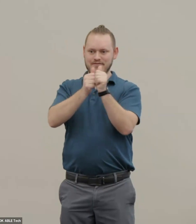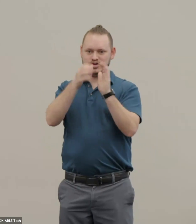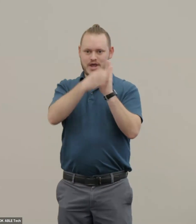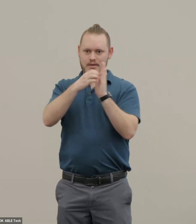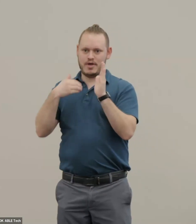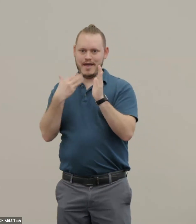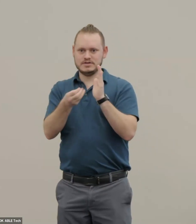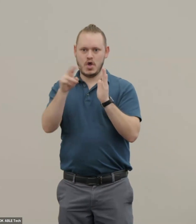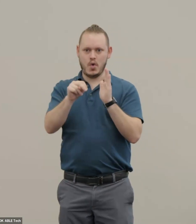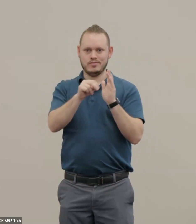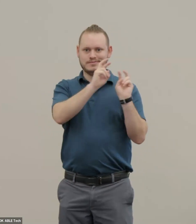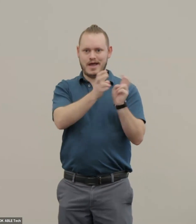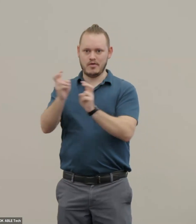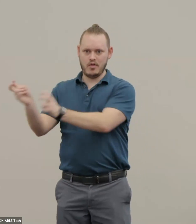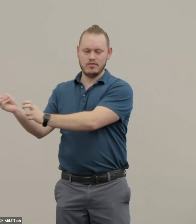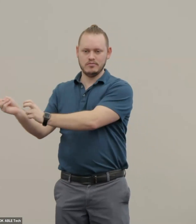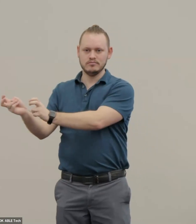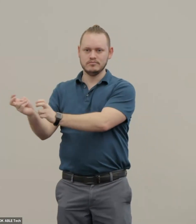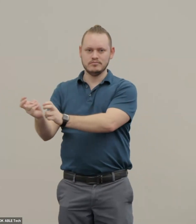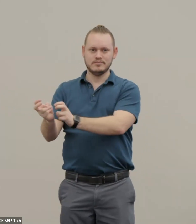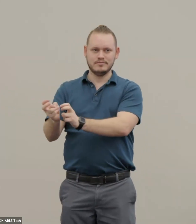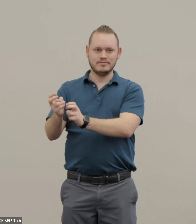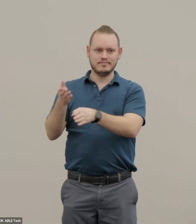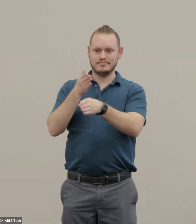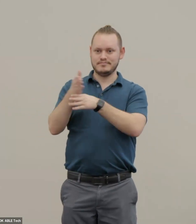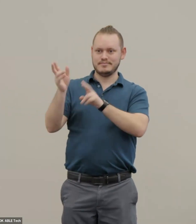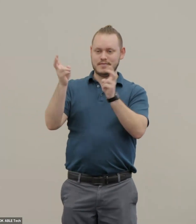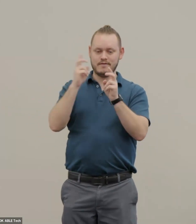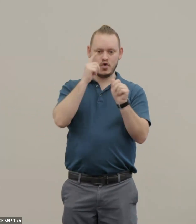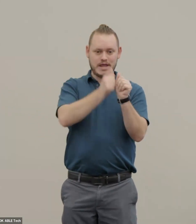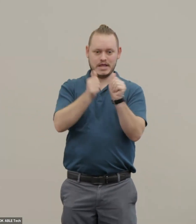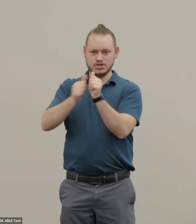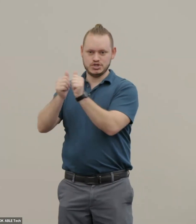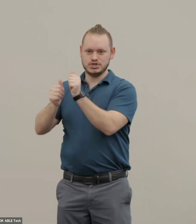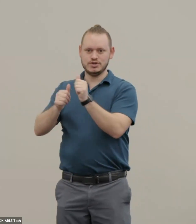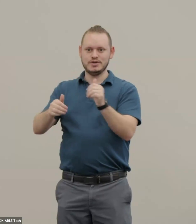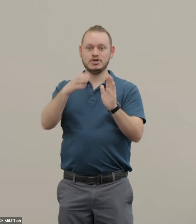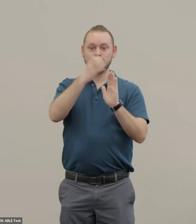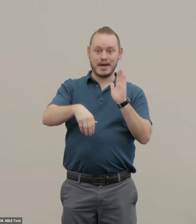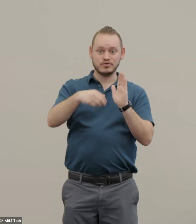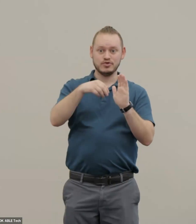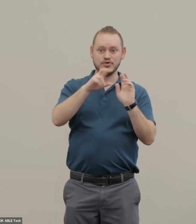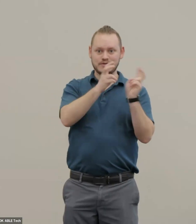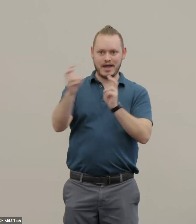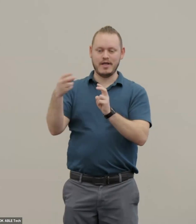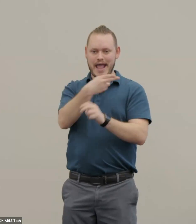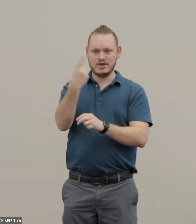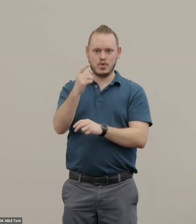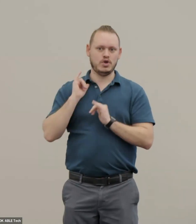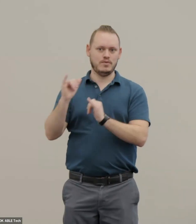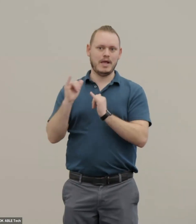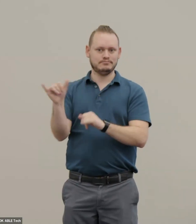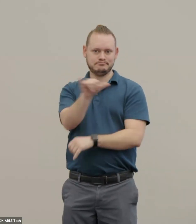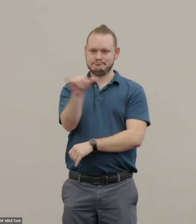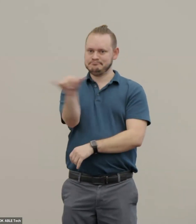has its own title. I would make the main title in H1 and every chapter title in H1 as well. That's how